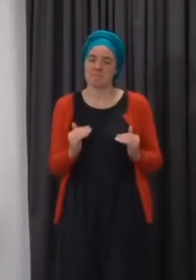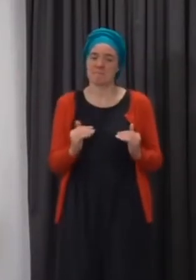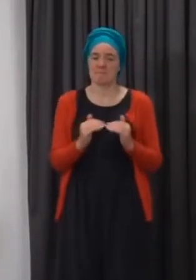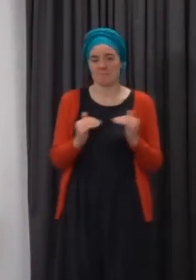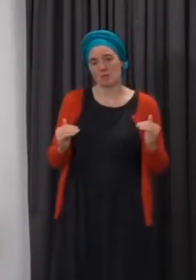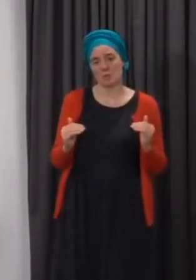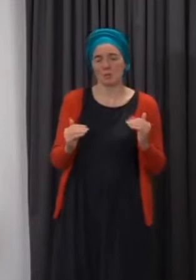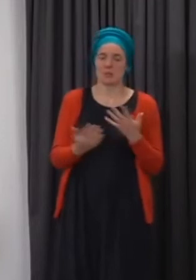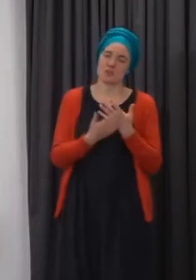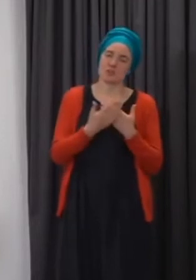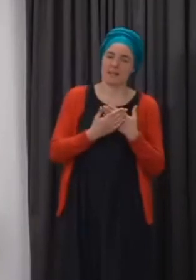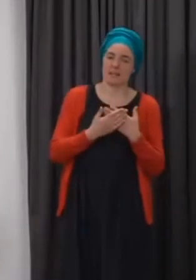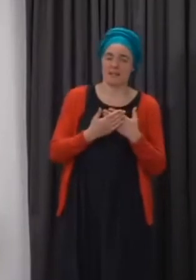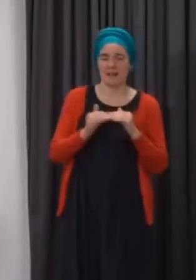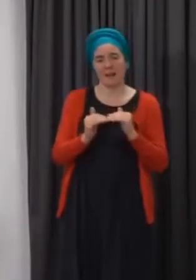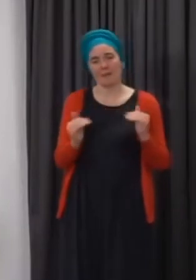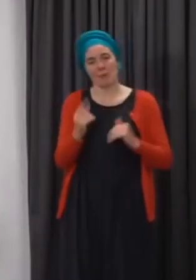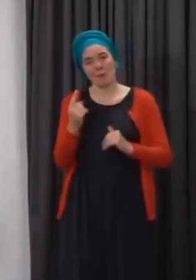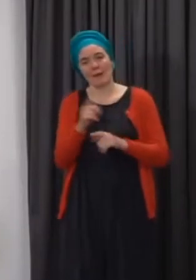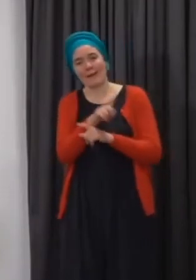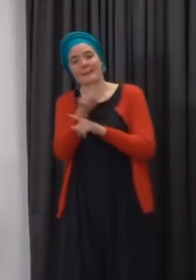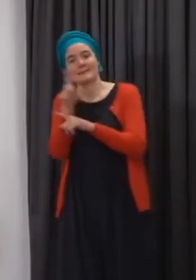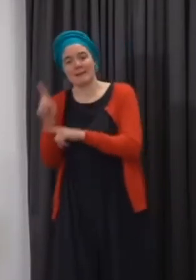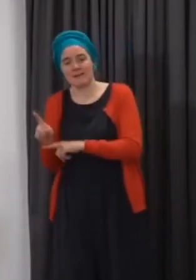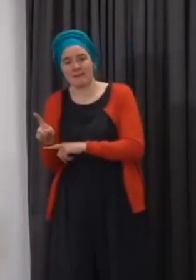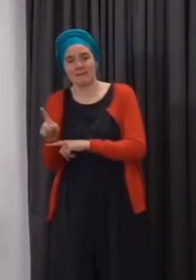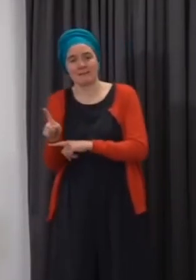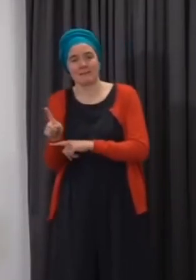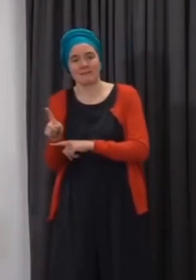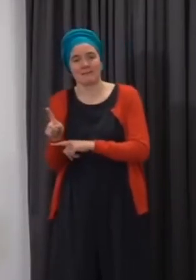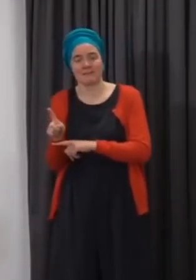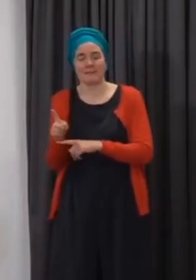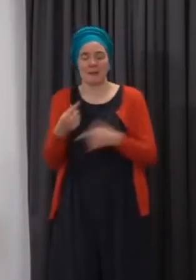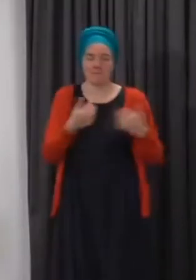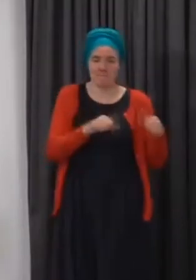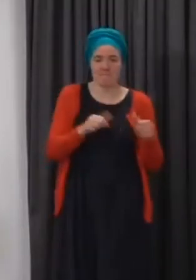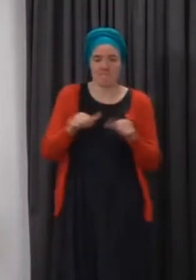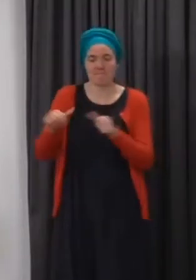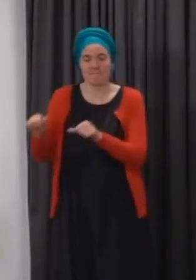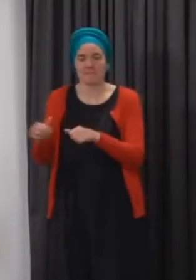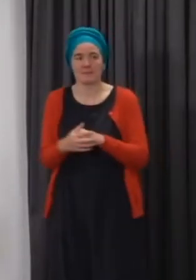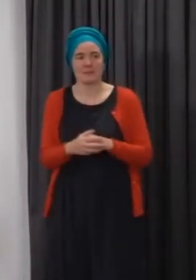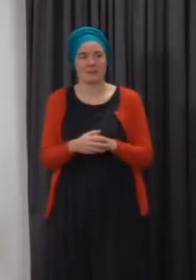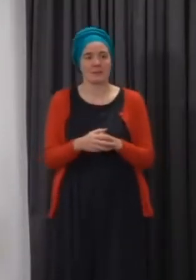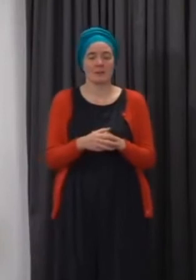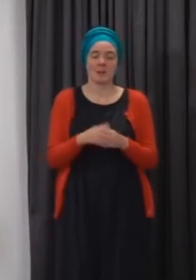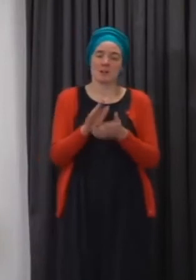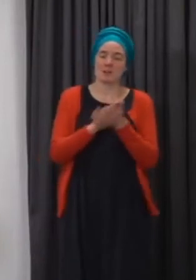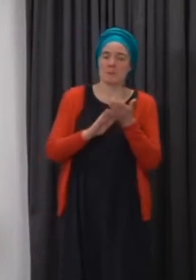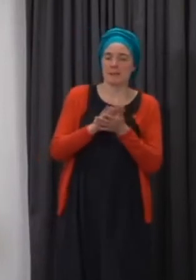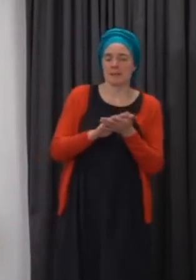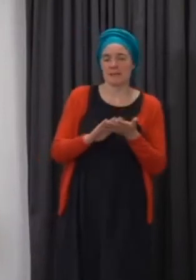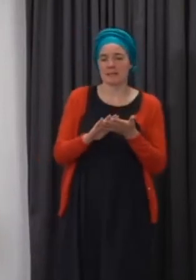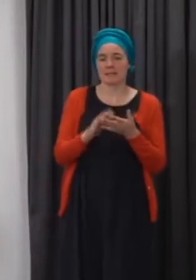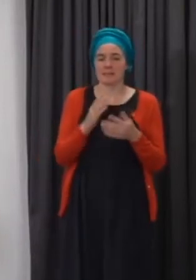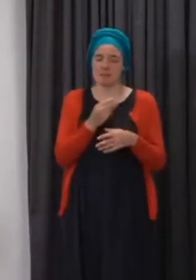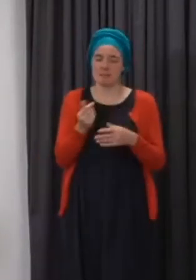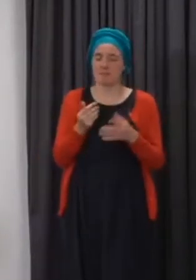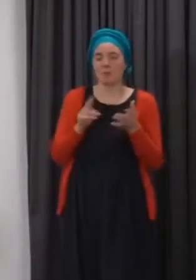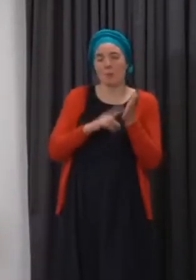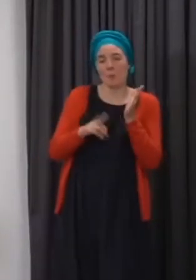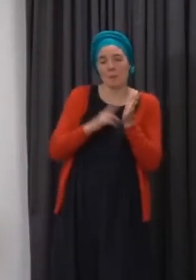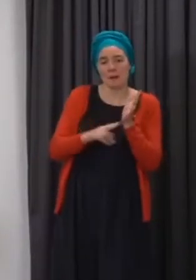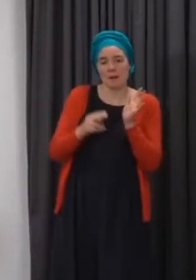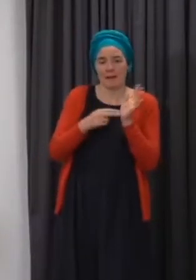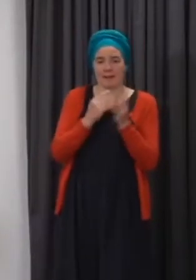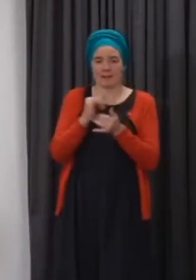green level later on. But I think for me it's just a sign that we are seeing some recovery of some of our more normal access to our NHS